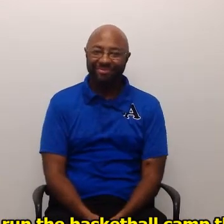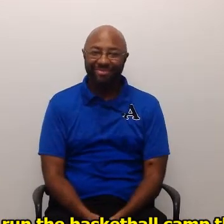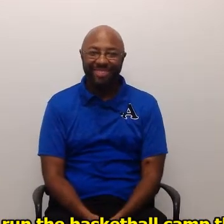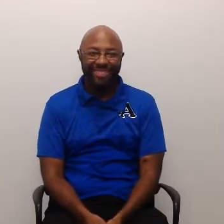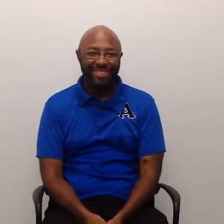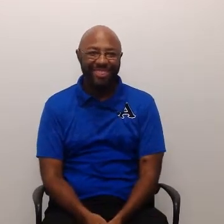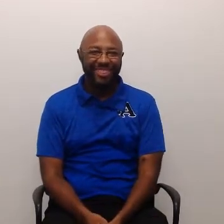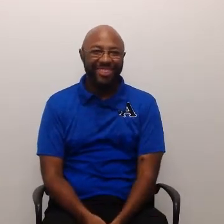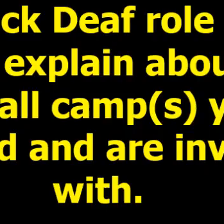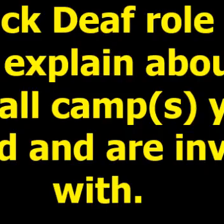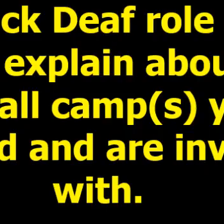passion.